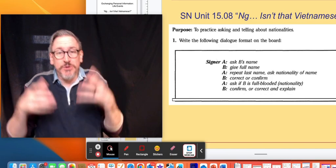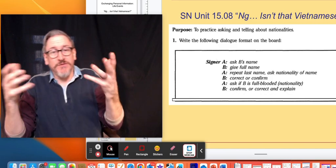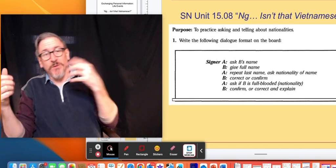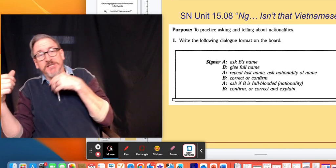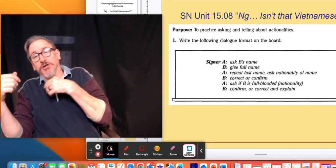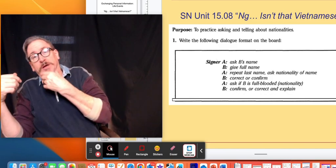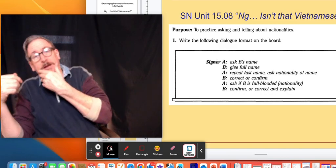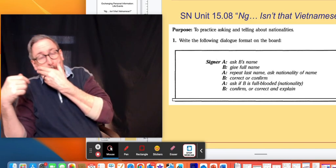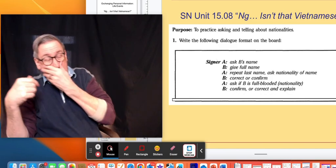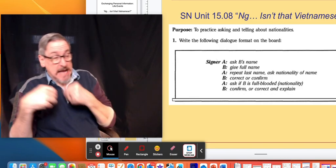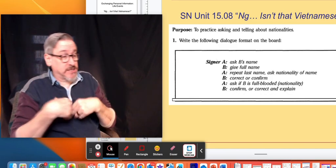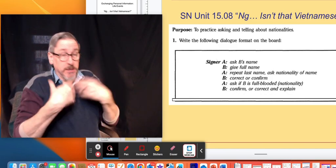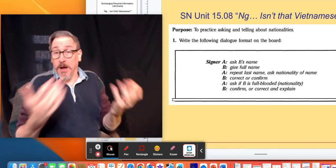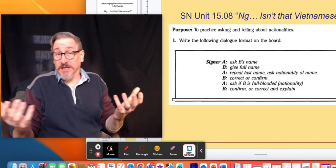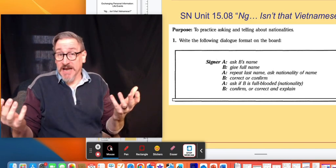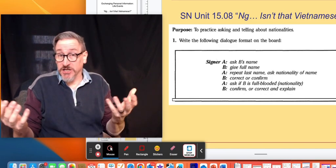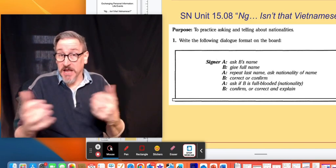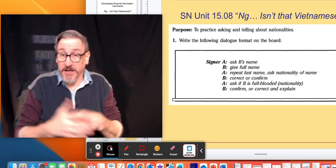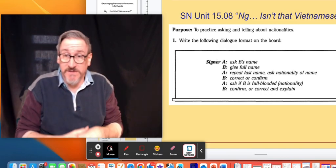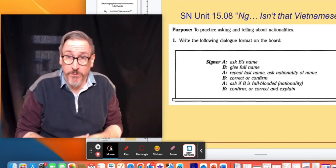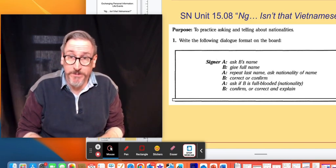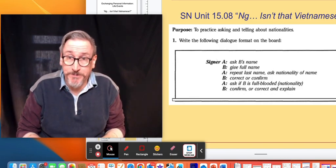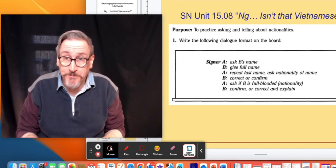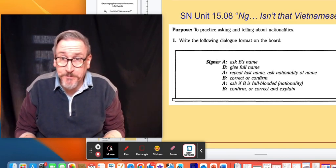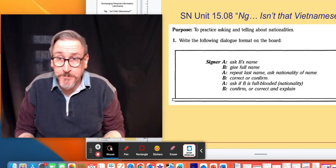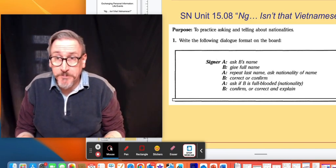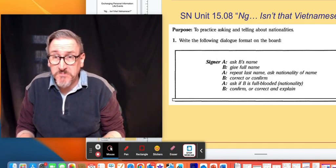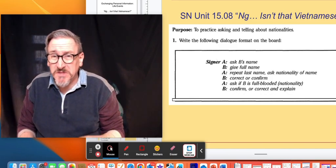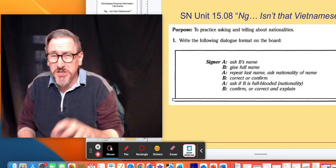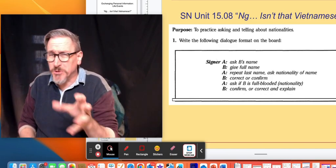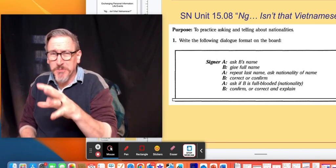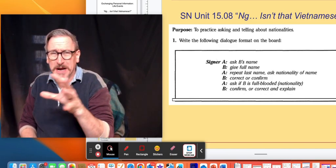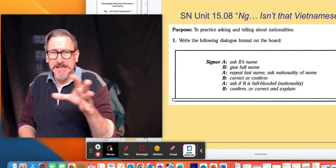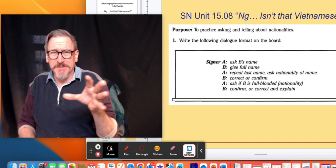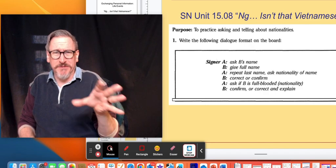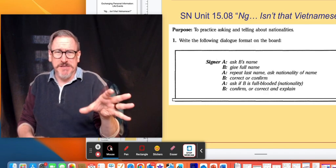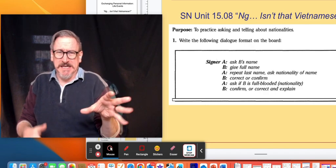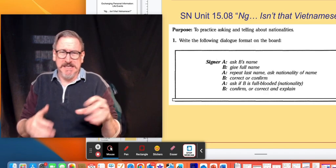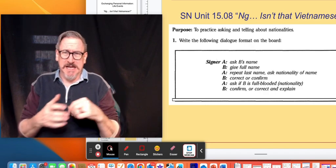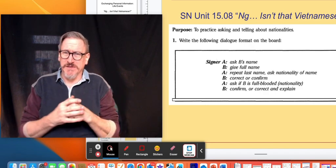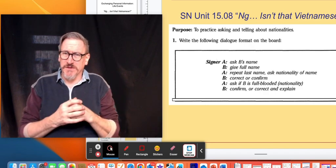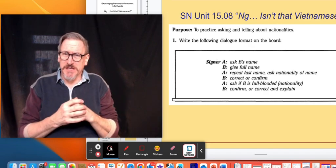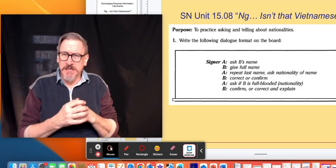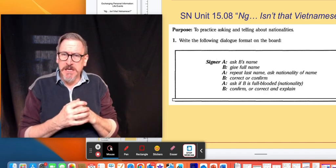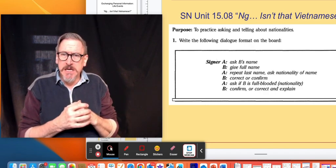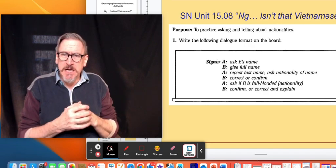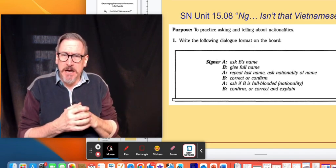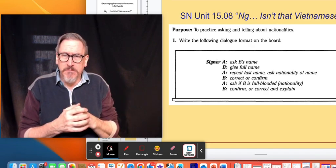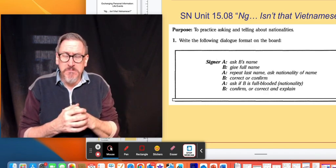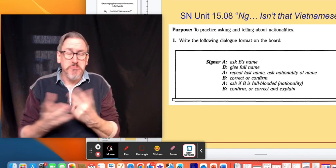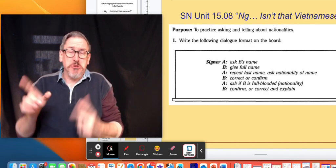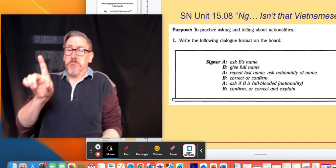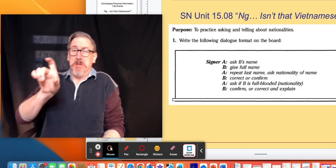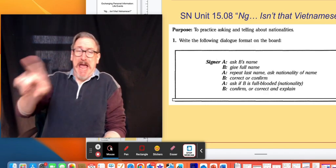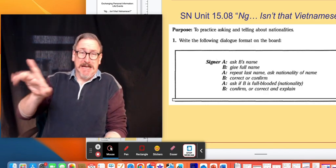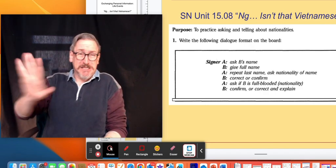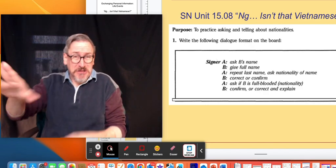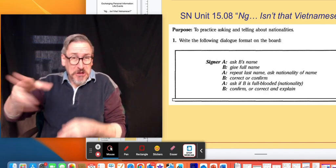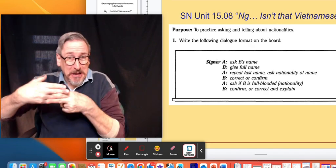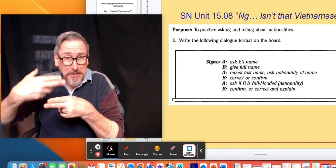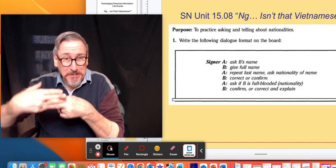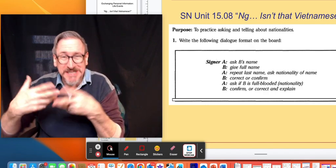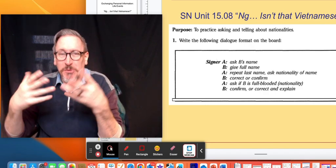So there are different ways that you can ask about the nationality of someone. So we're going to practice some different sentence styles for this. Could